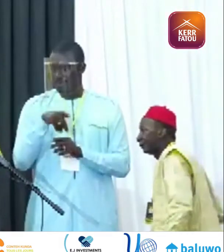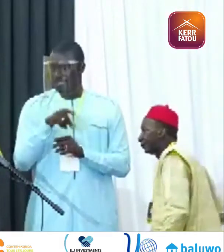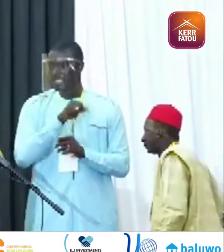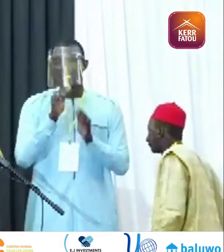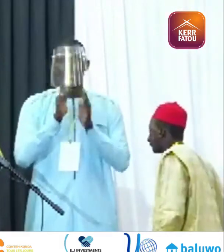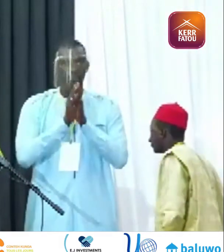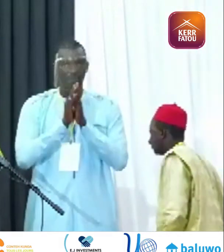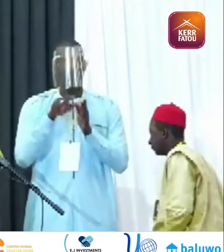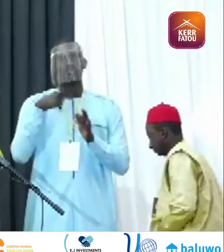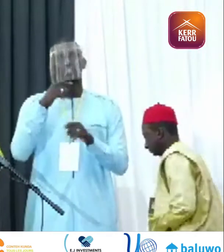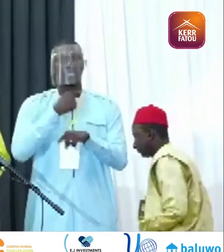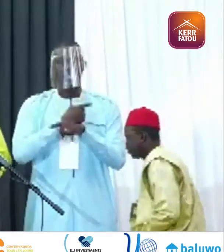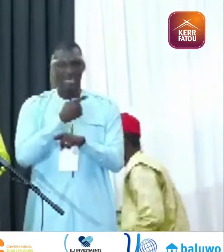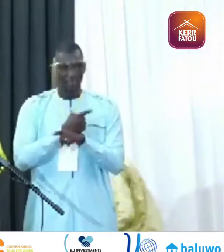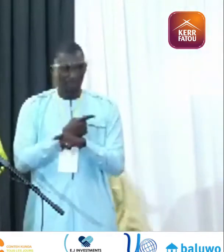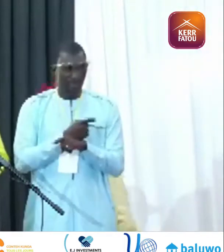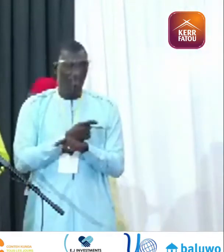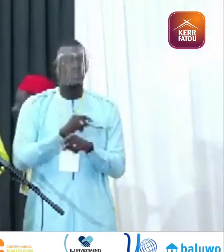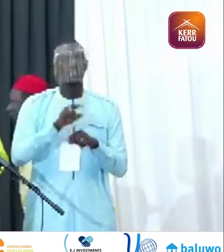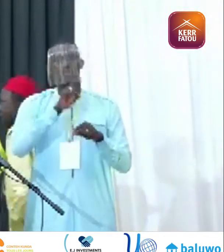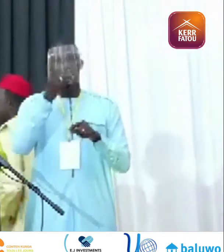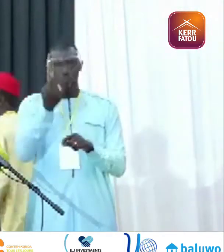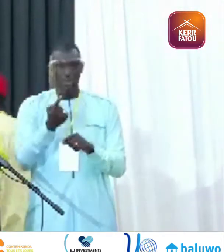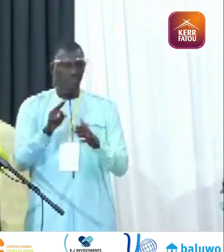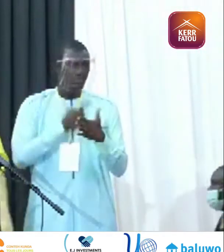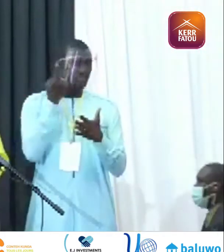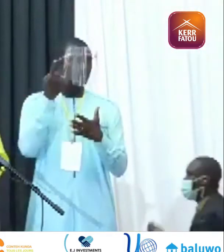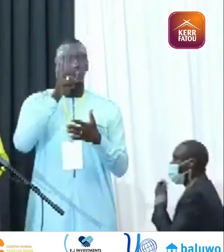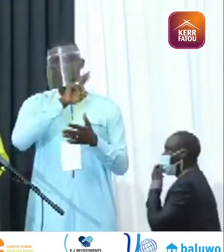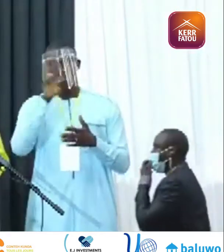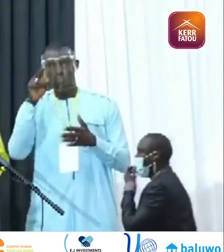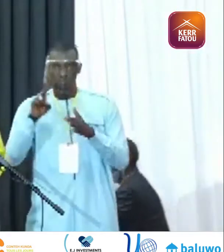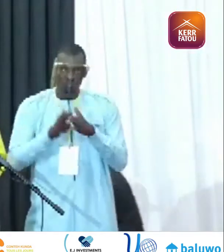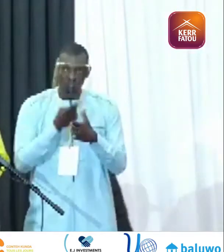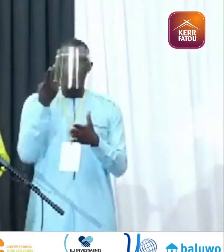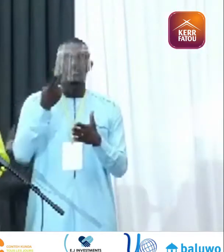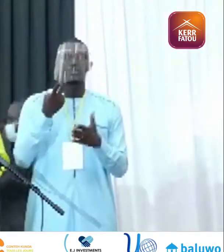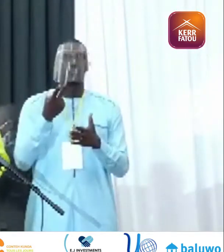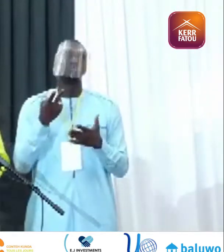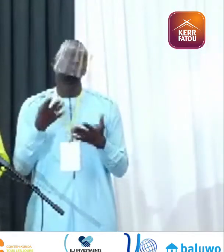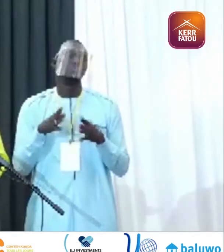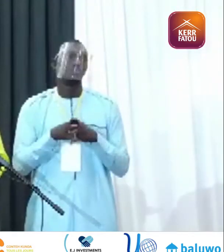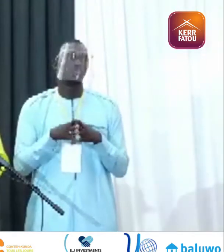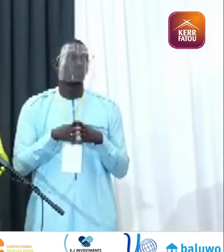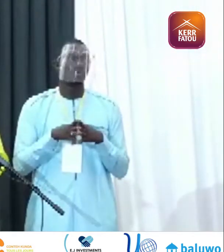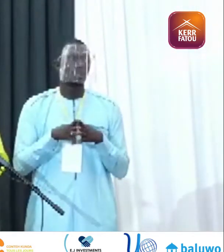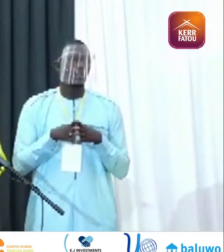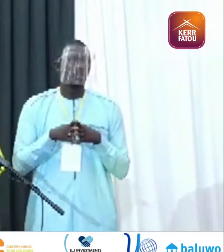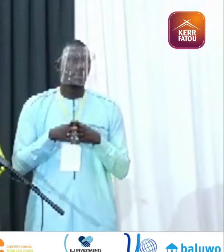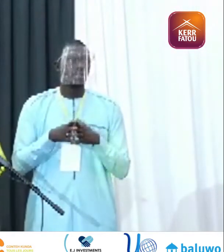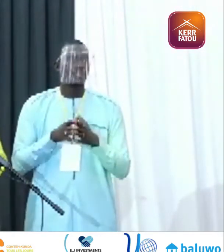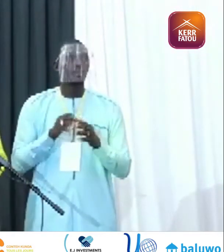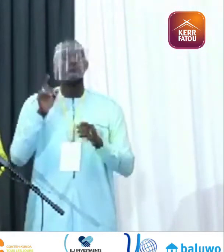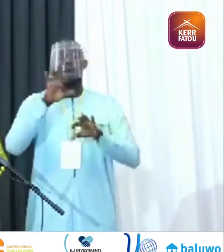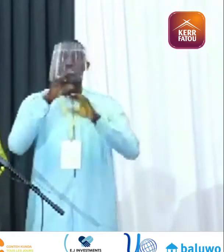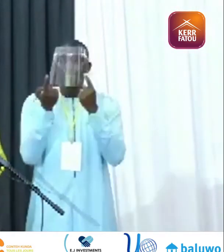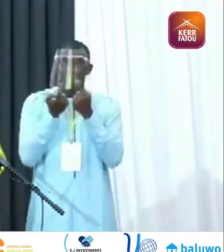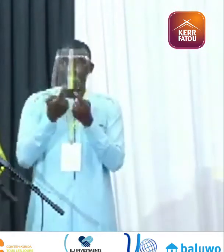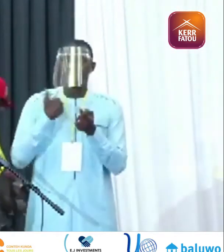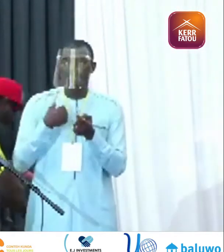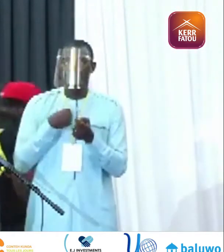rew du ben yoon du ñaari yoon pour li ñoo mebet li